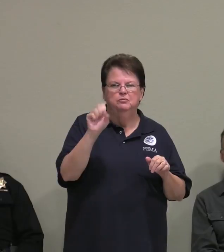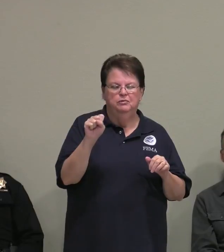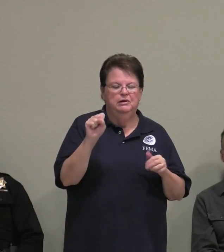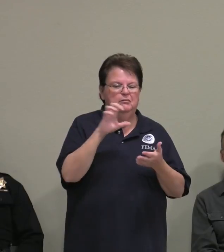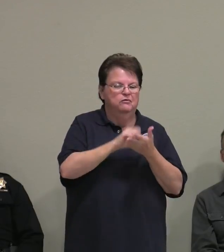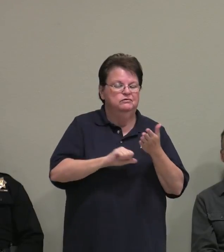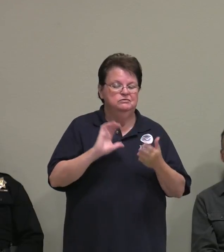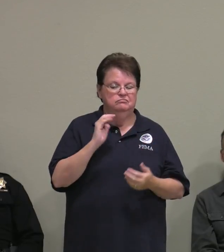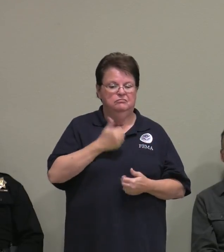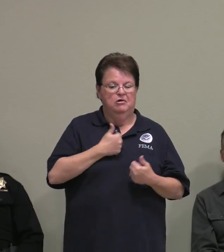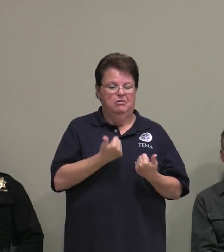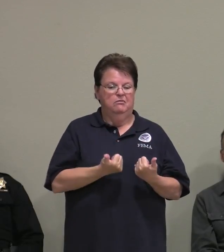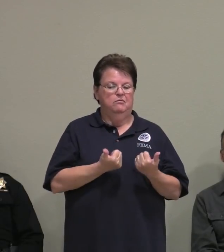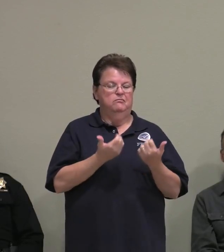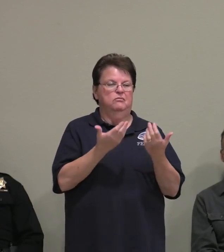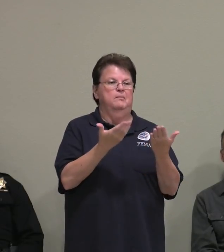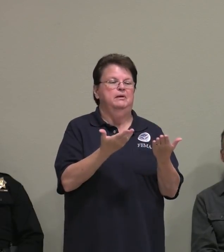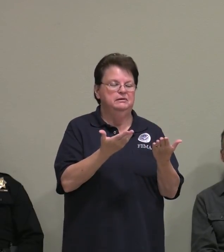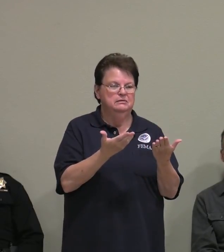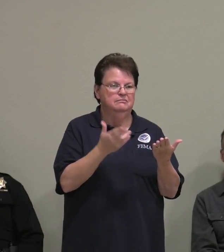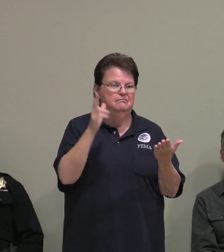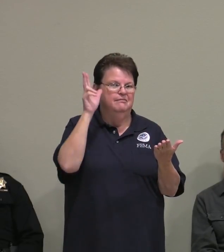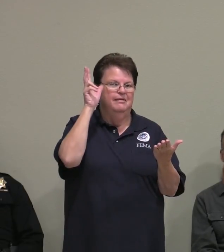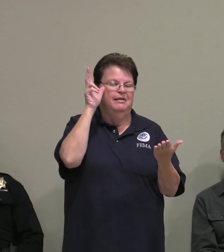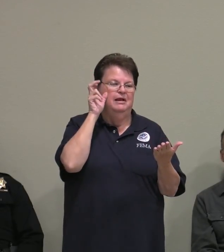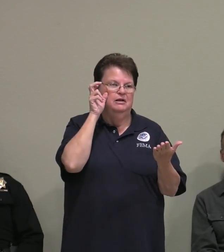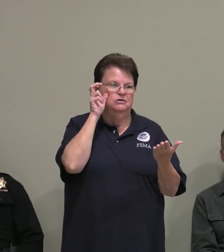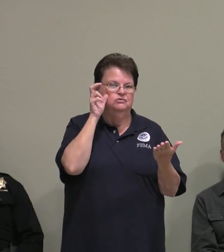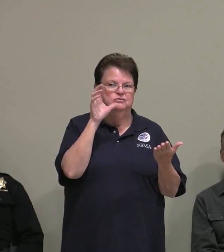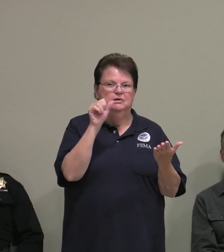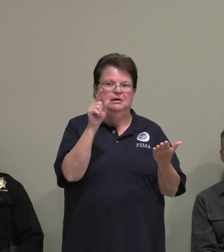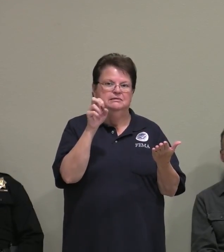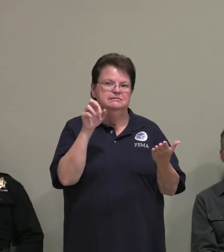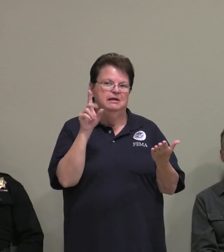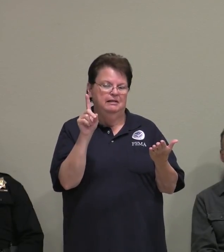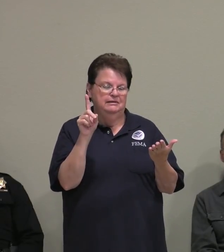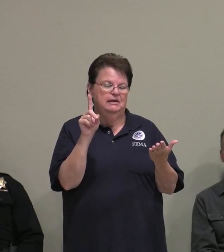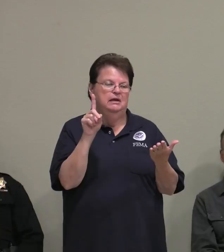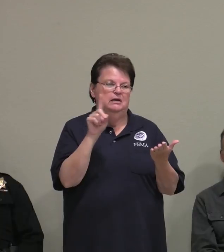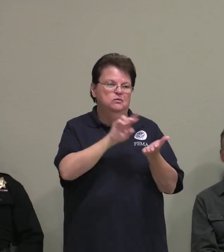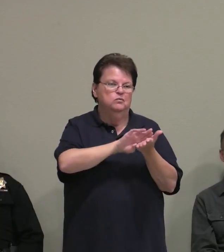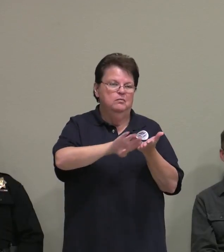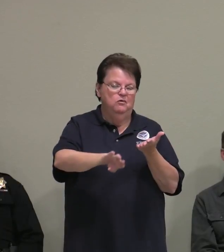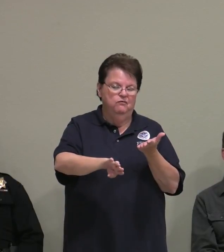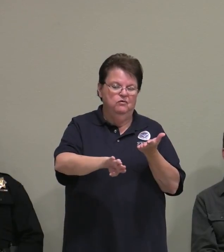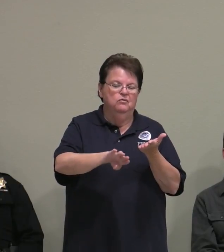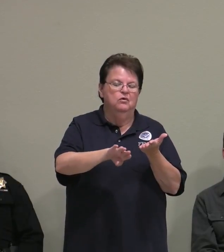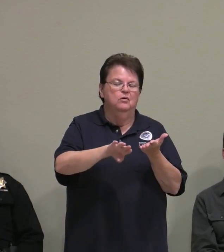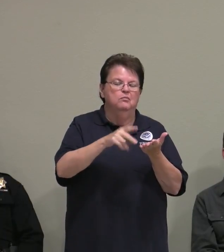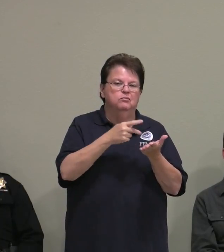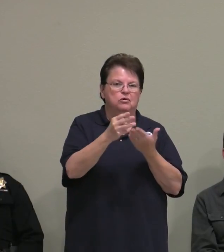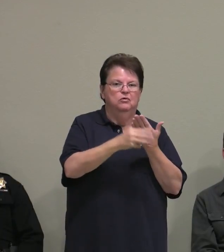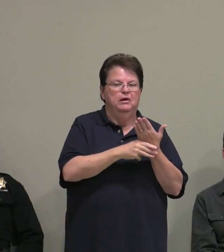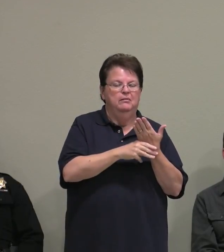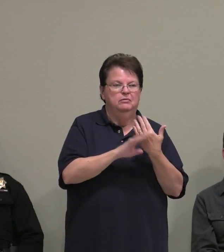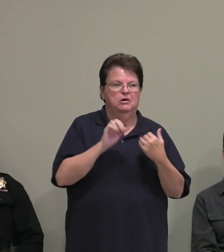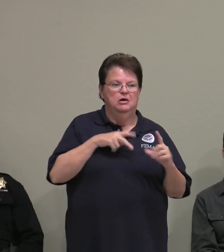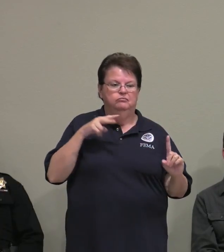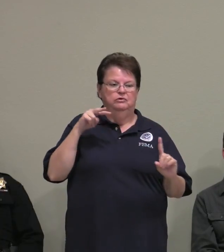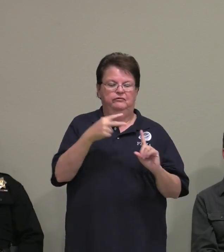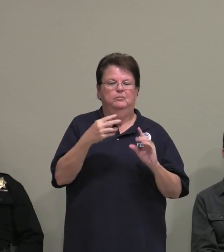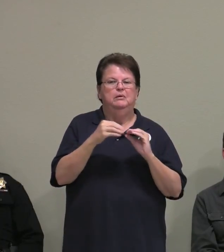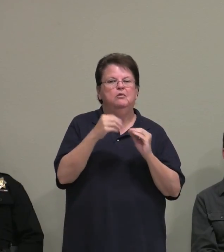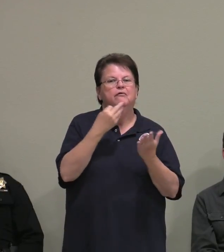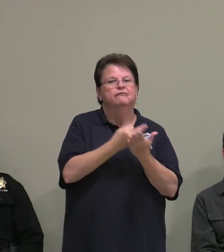Our recommendation is that you listen to the consolidated debris removal program, and from our point of view, it's going to be much